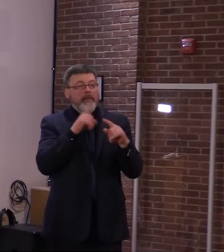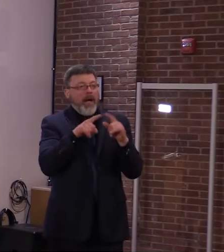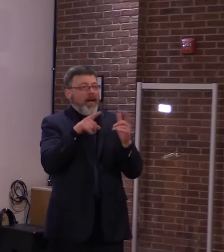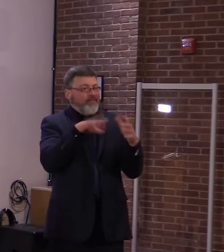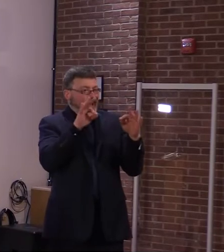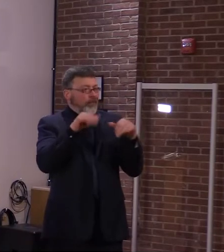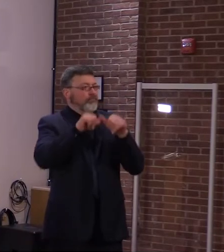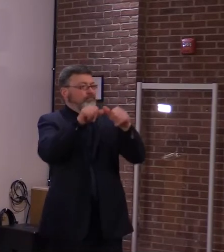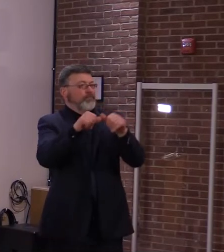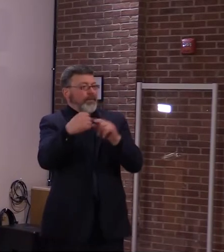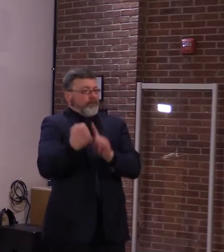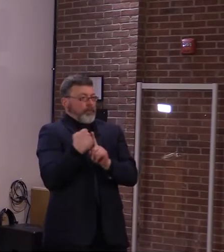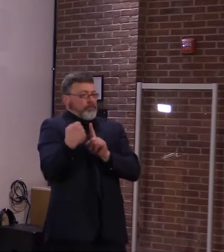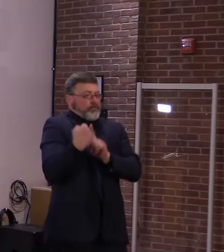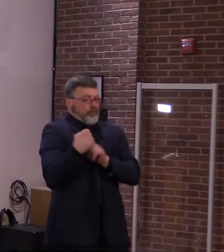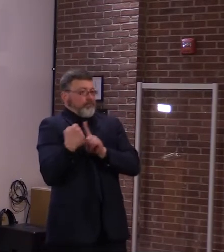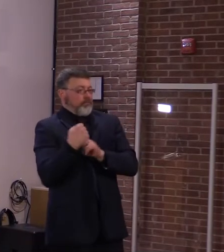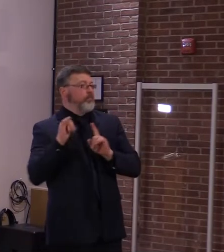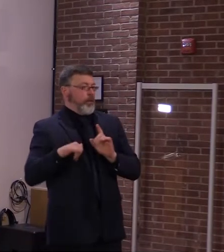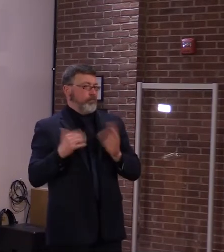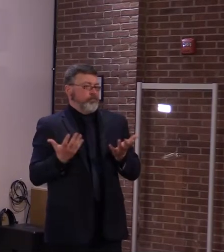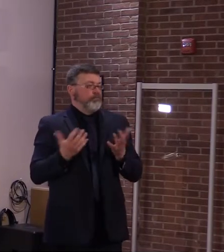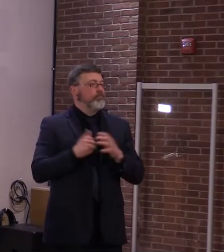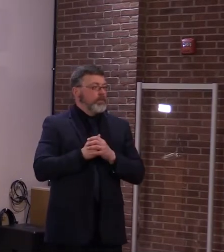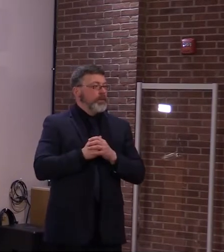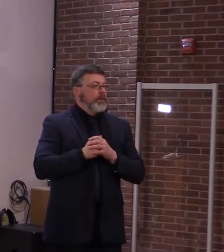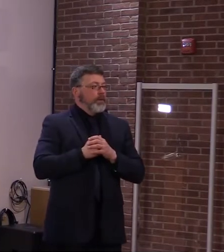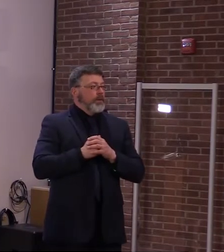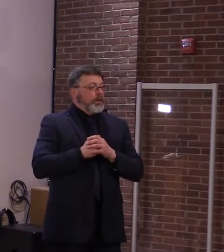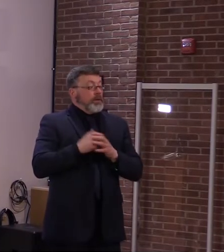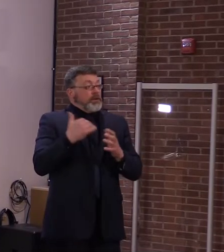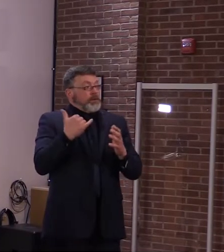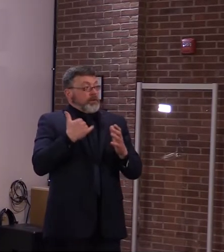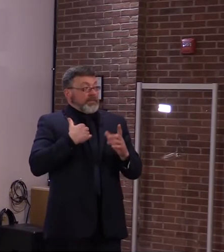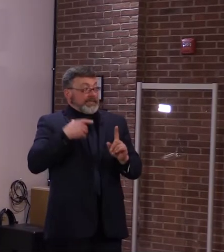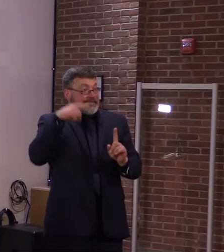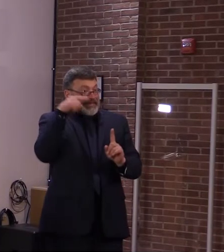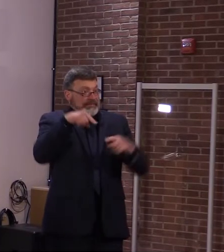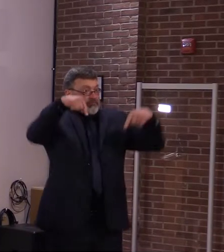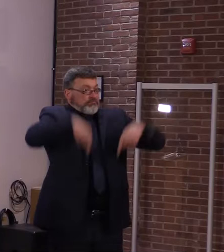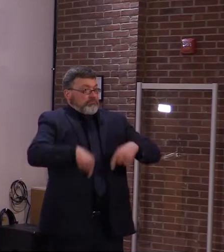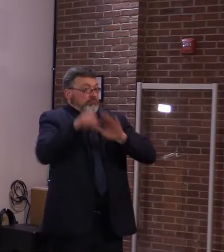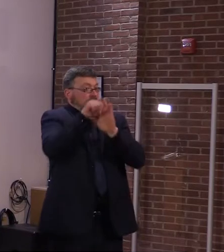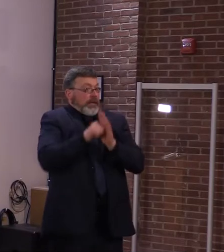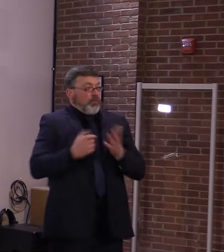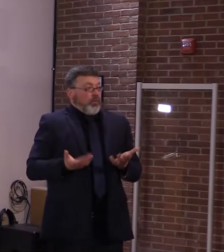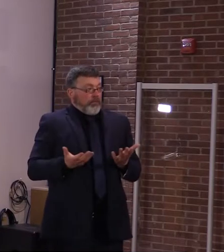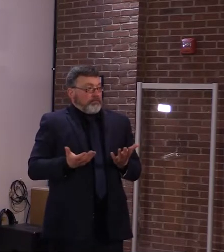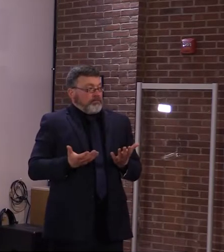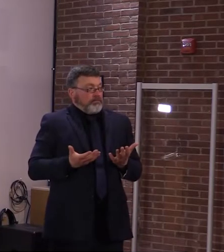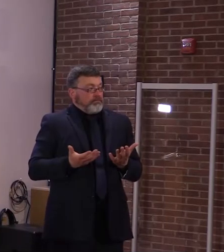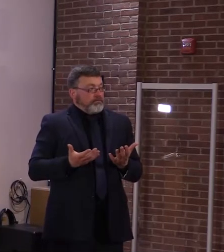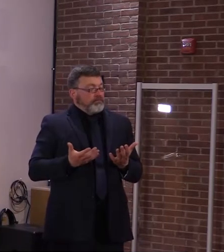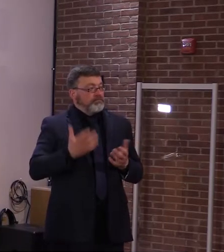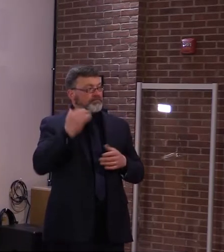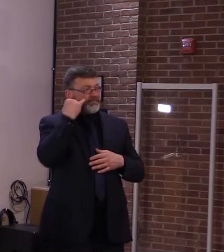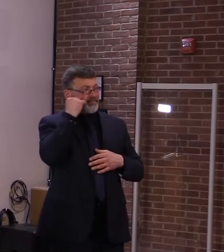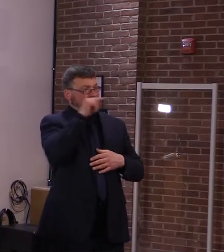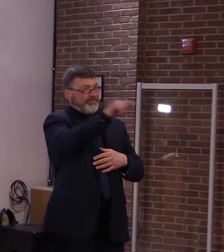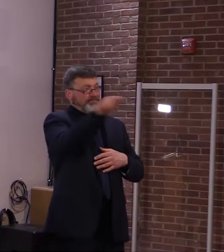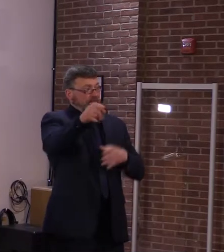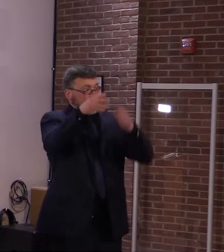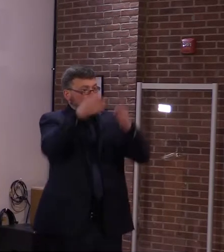feel like they may not really need the vaccine, is do not underestimate this virus. And don't underestimate the fact that you could